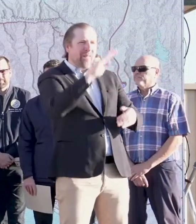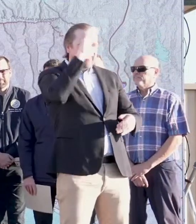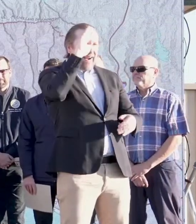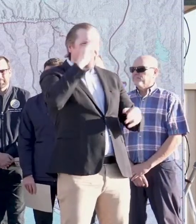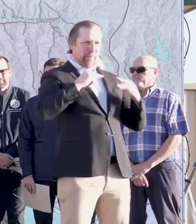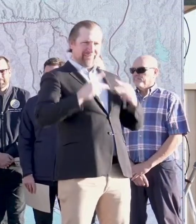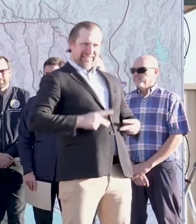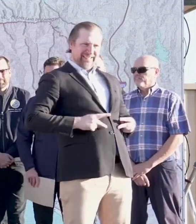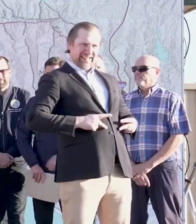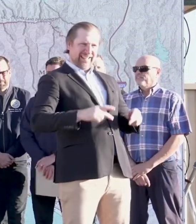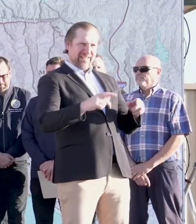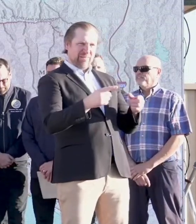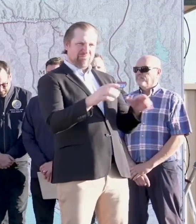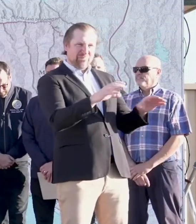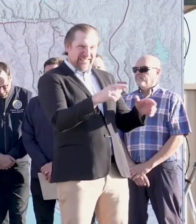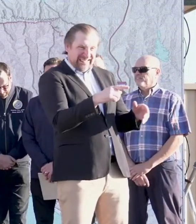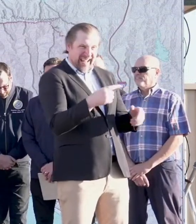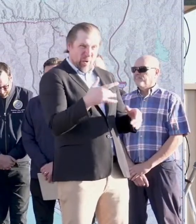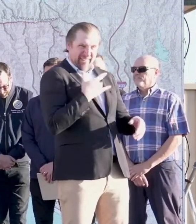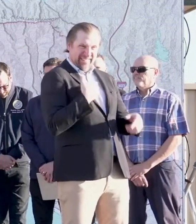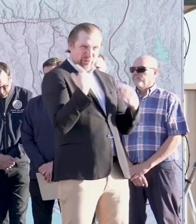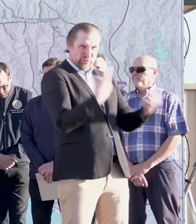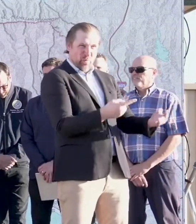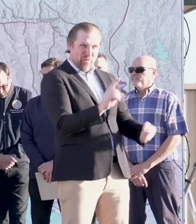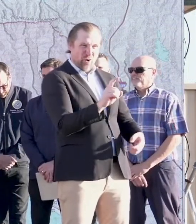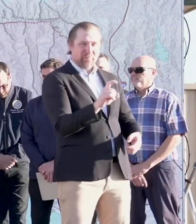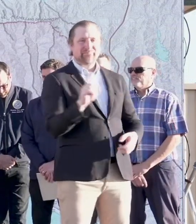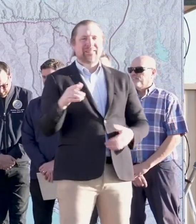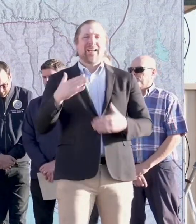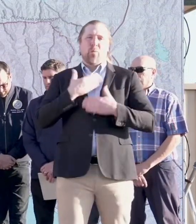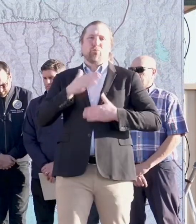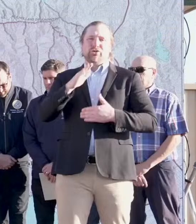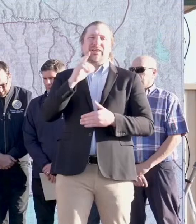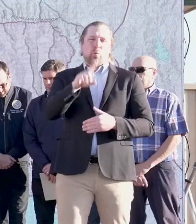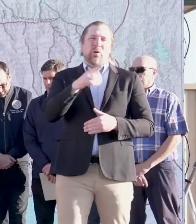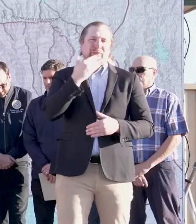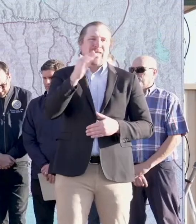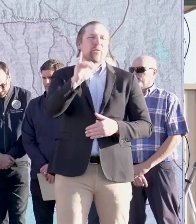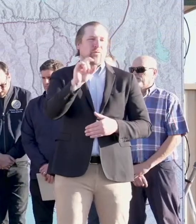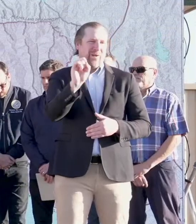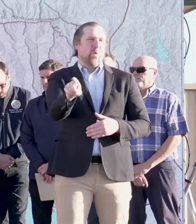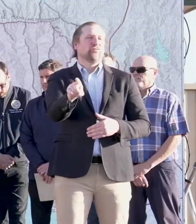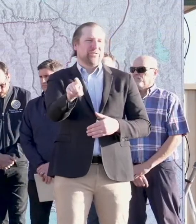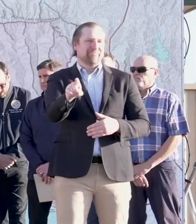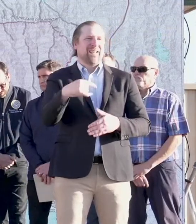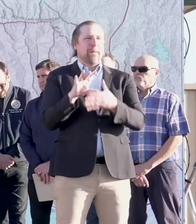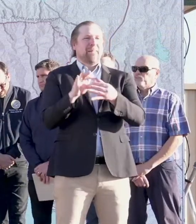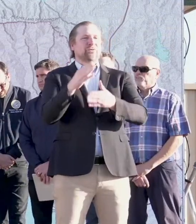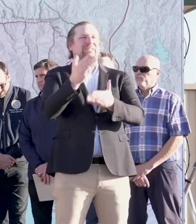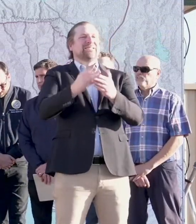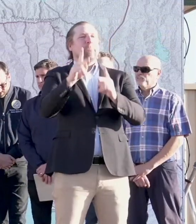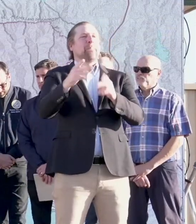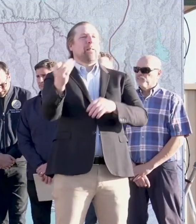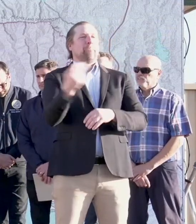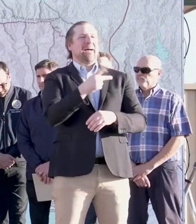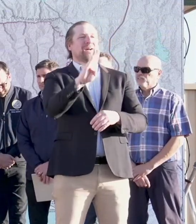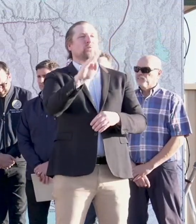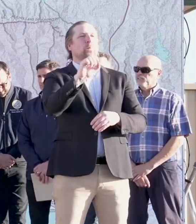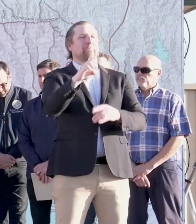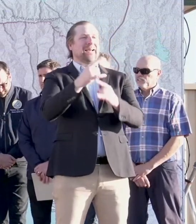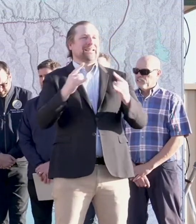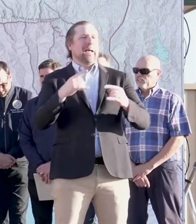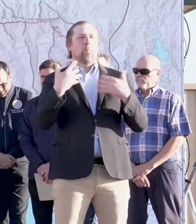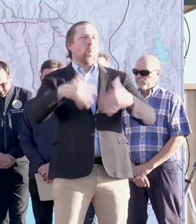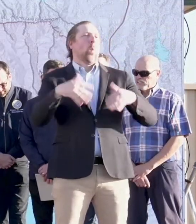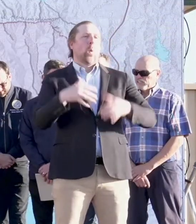physically so far? Well, that's I appreciate that question, actually, and I alluded to some of the people coming back to base camp clearly,